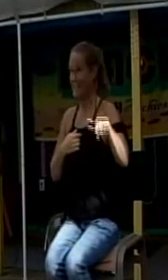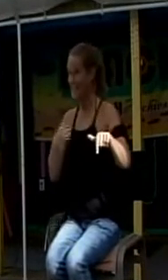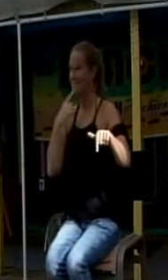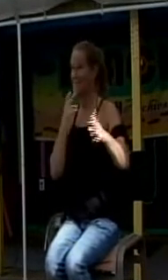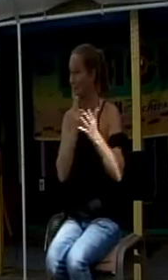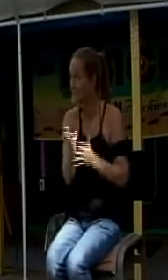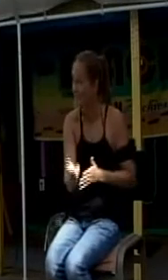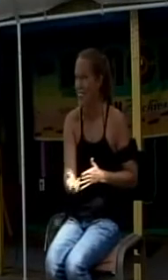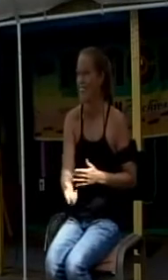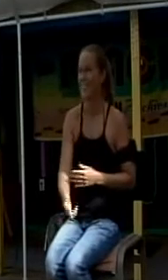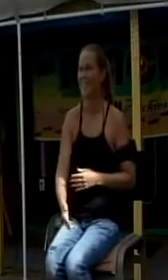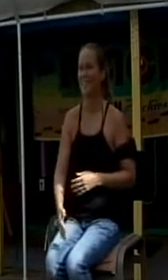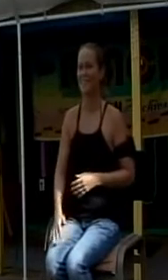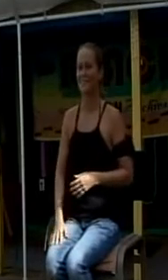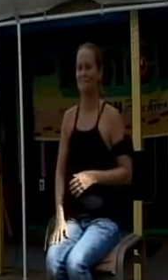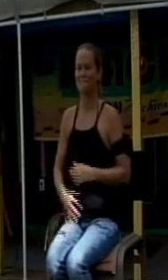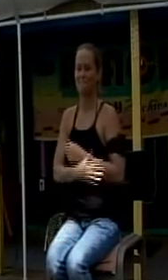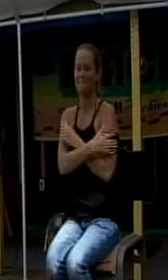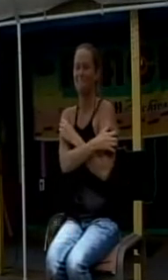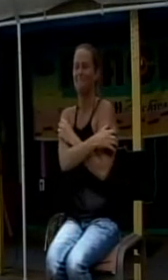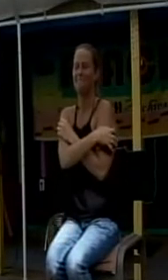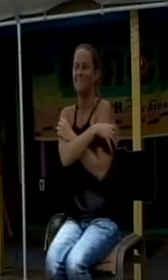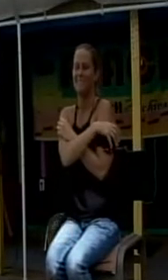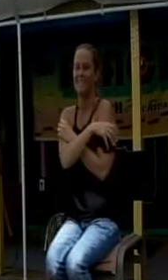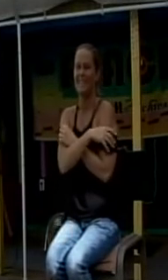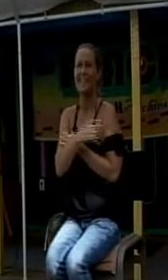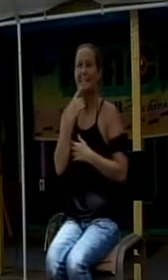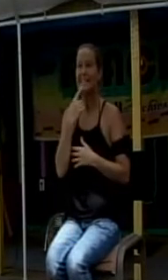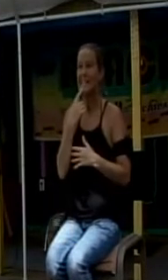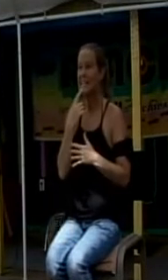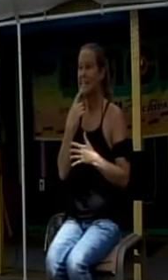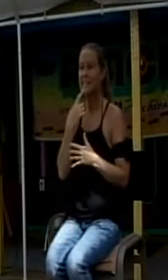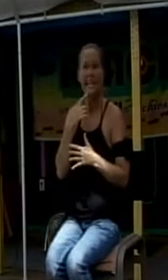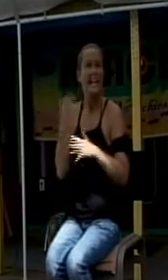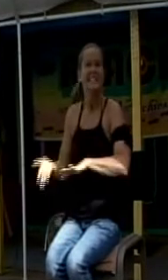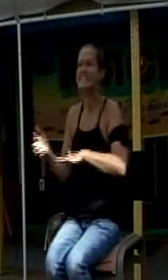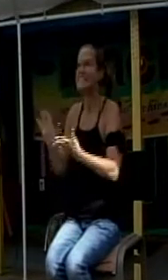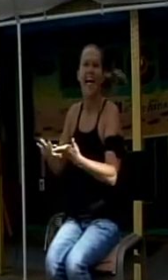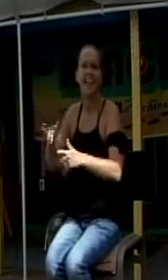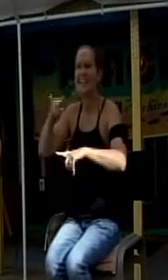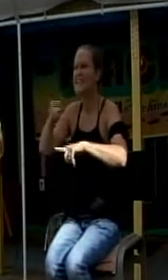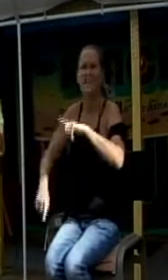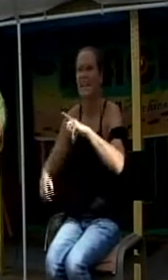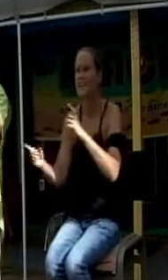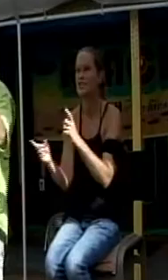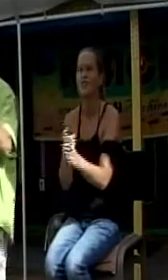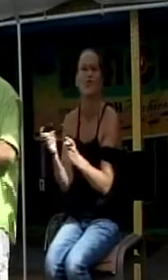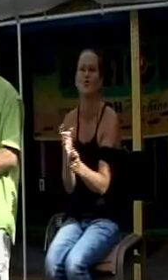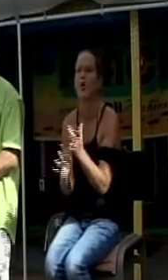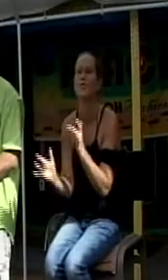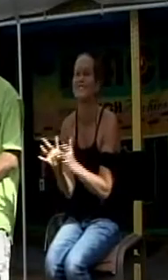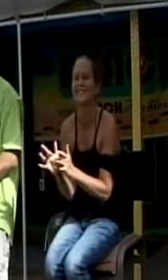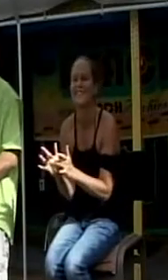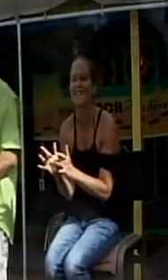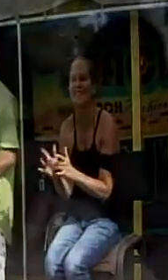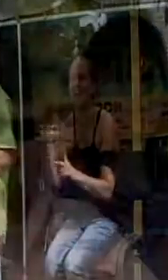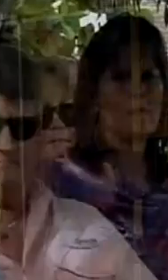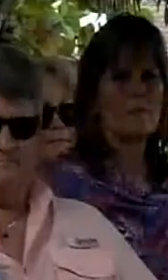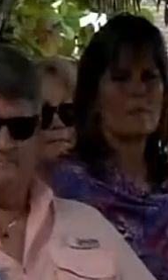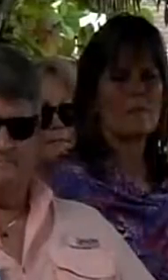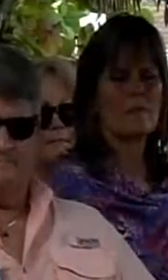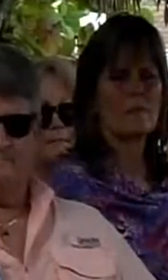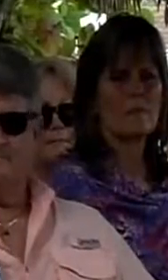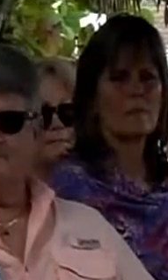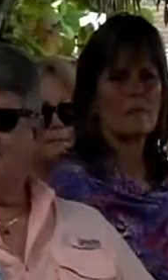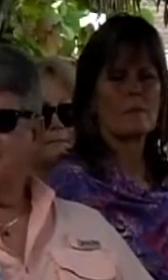not possible that he could be held by it." He said, "You did your best. You killed him. God raised him up. He